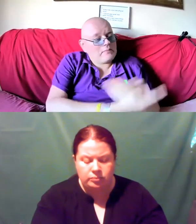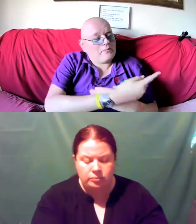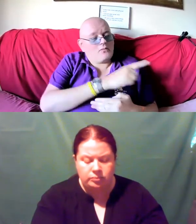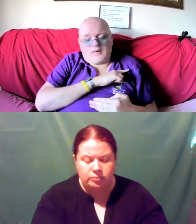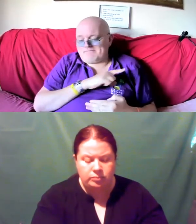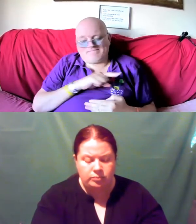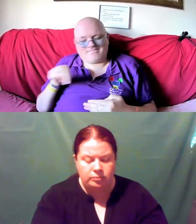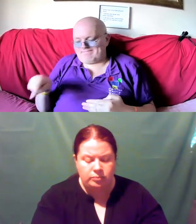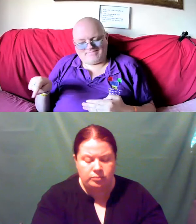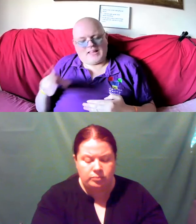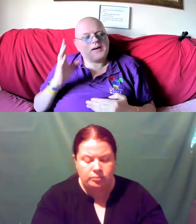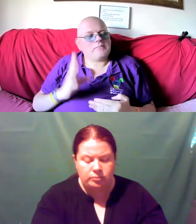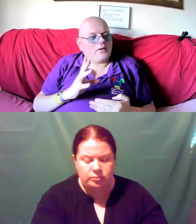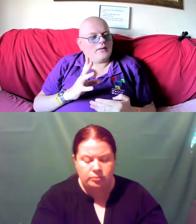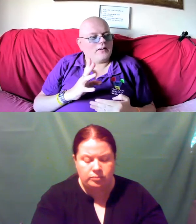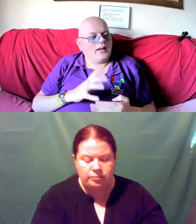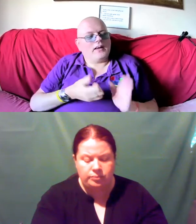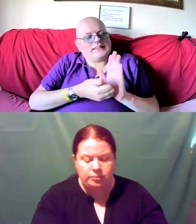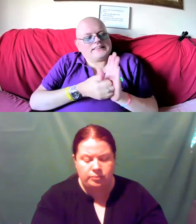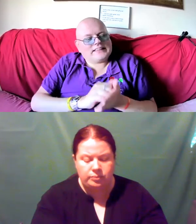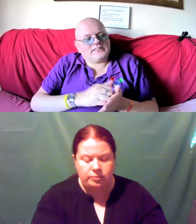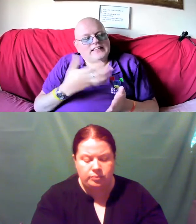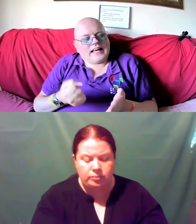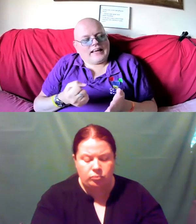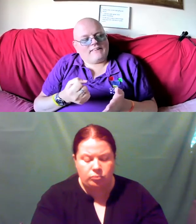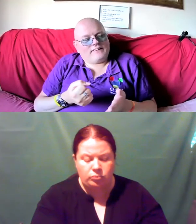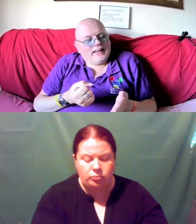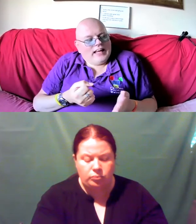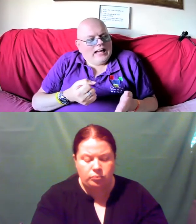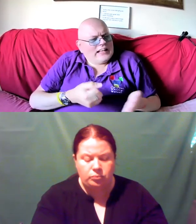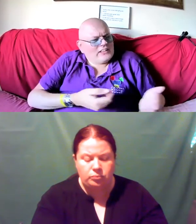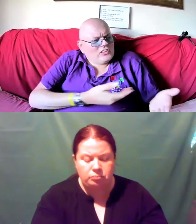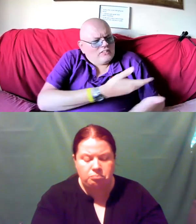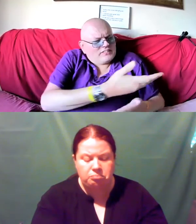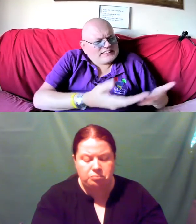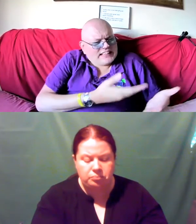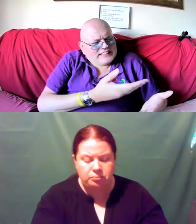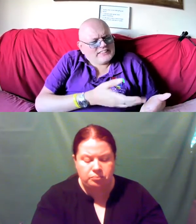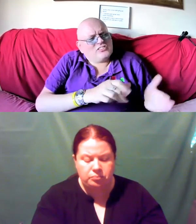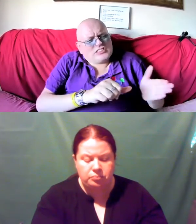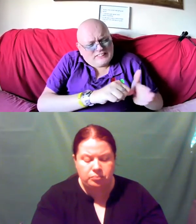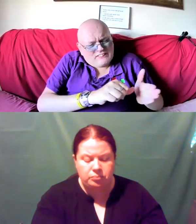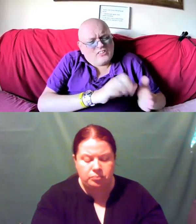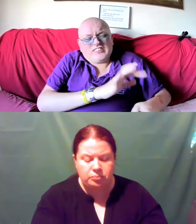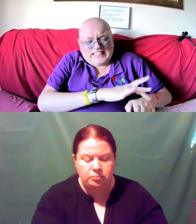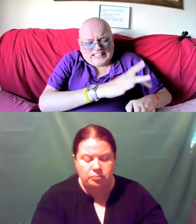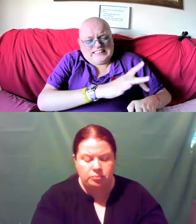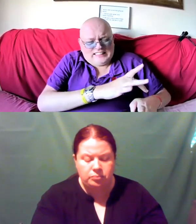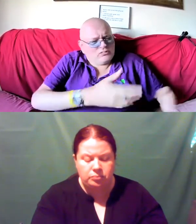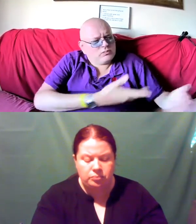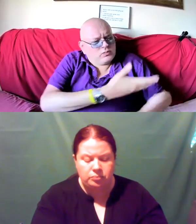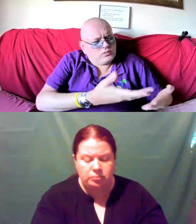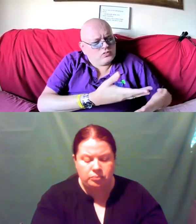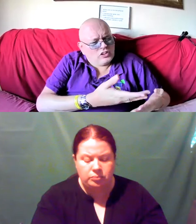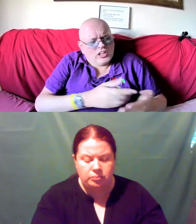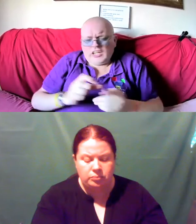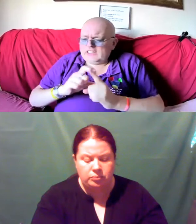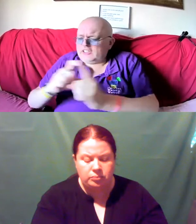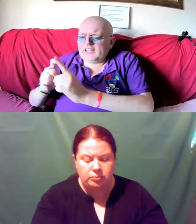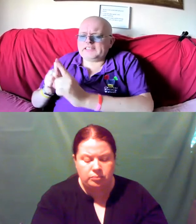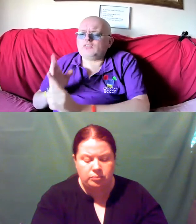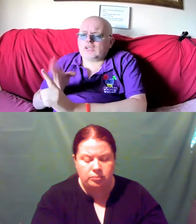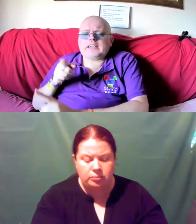people together to have some quite sensitive conversations, then that's been recognised by the diocese now, and I've been able